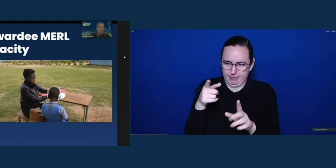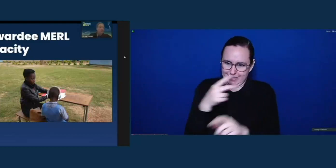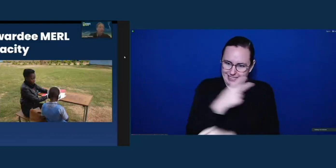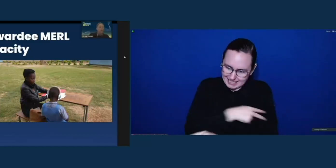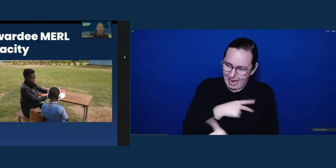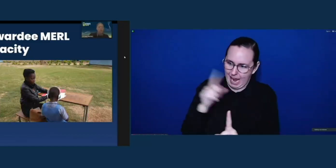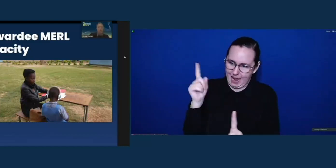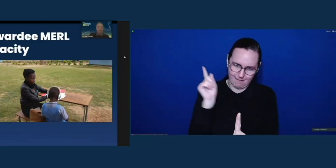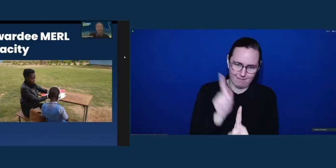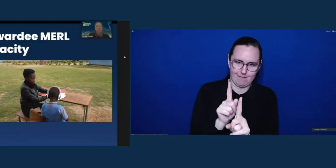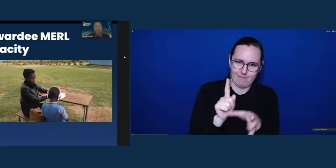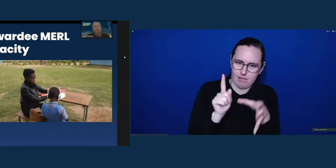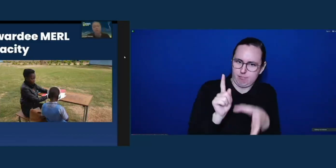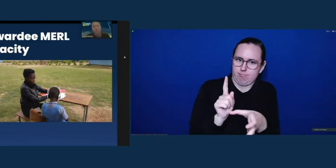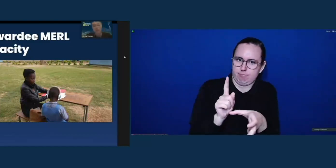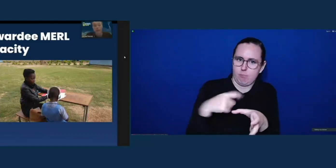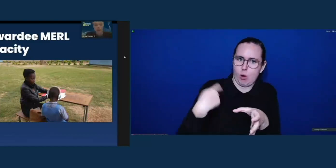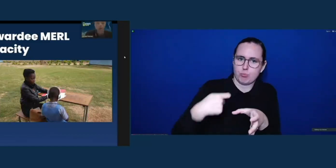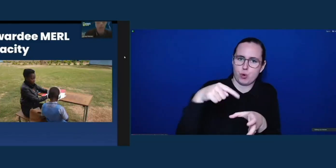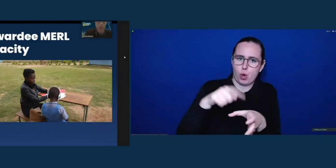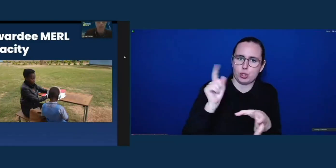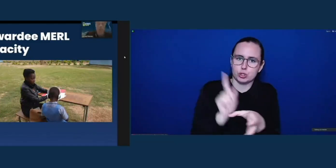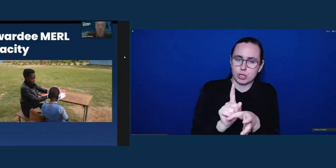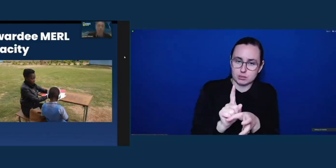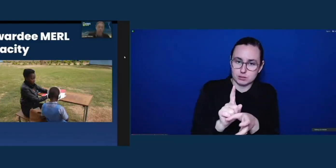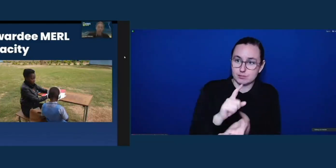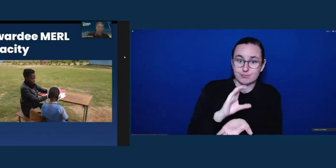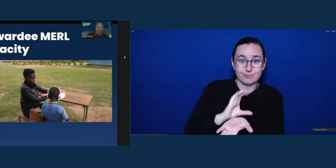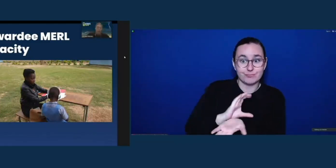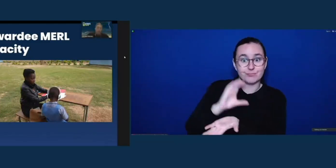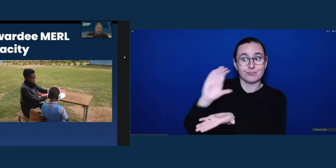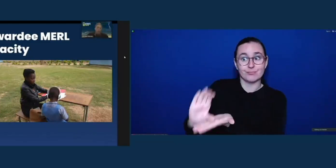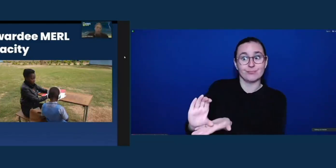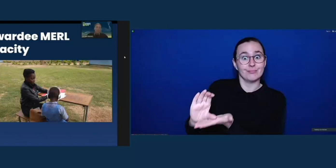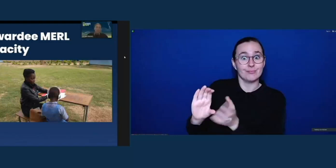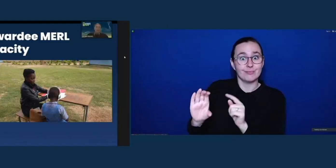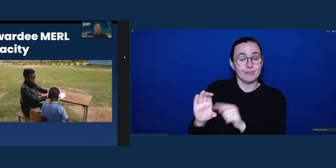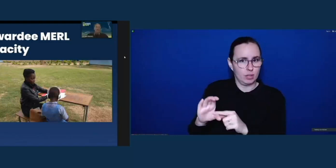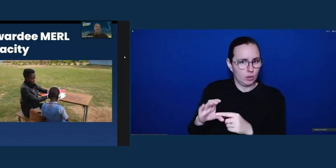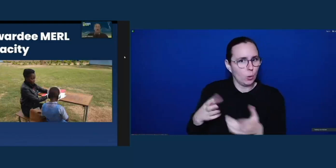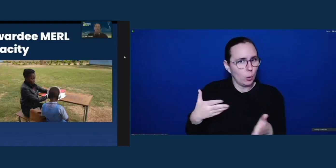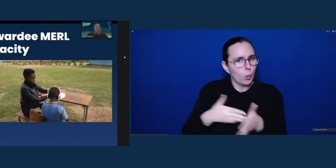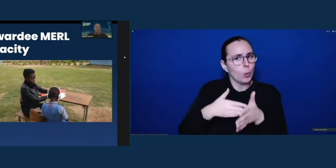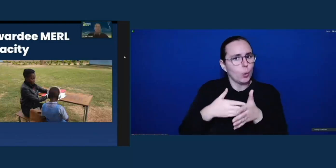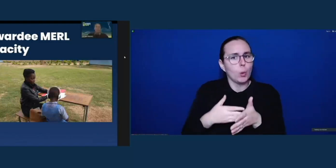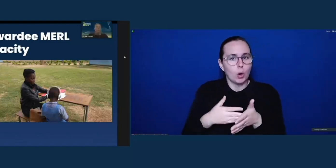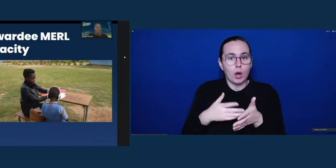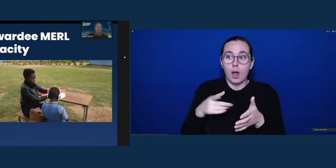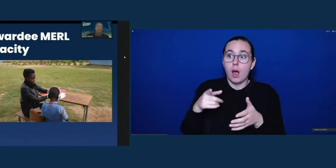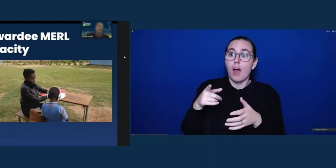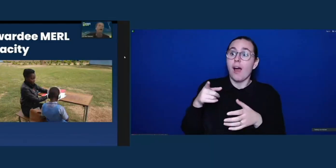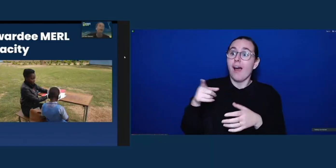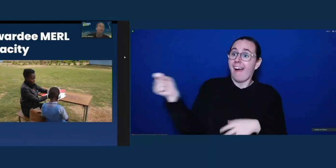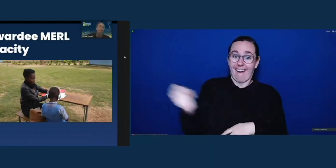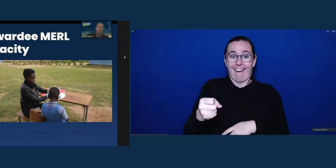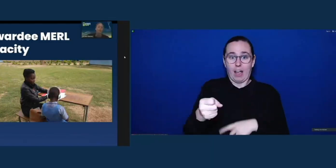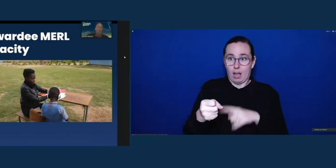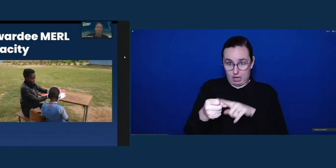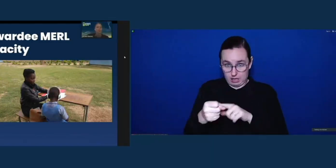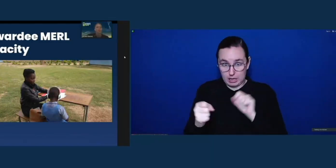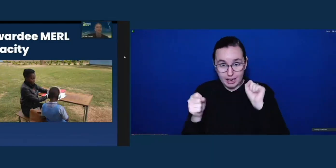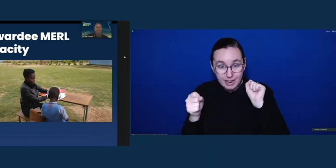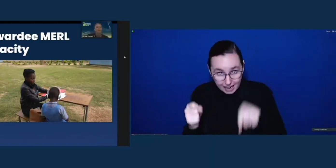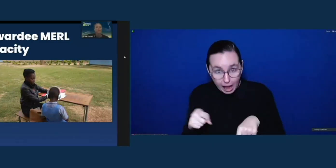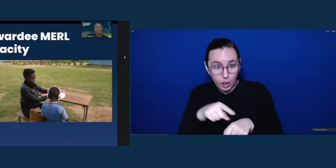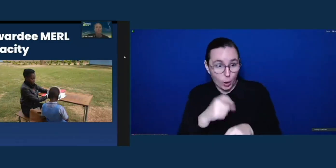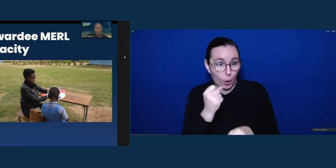really challenging to be able to ensure that that work is done and prioritized. We'd also recommend at the higher level to